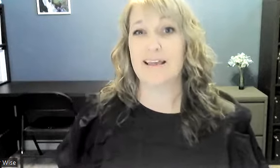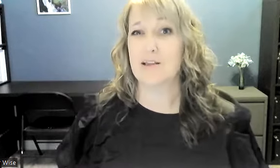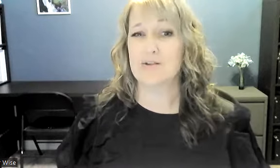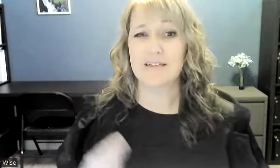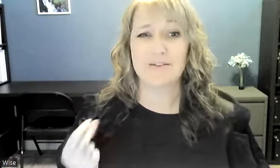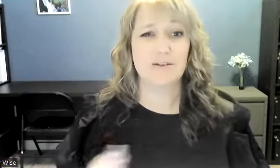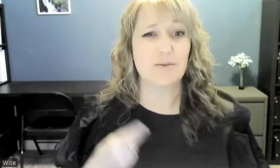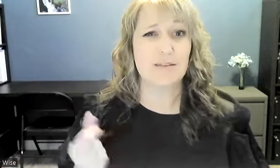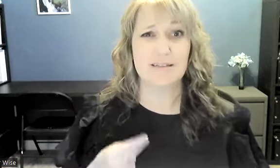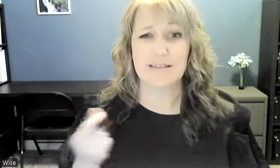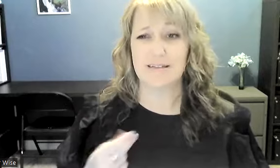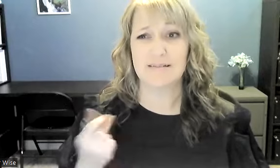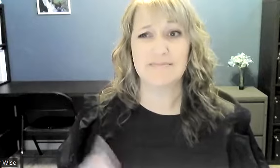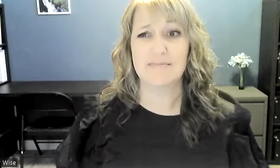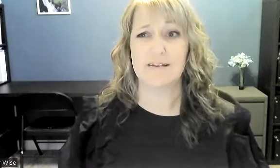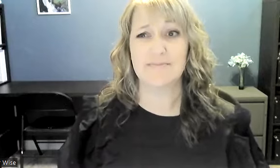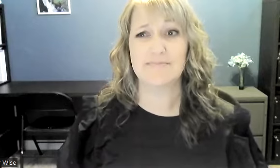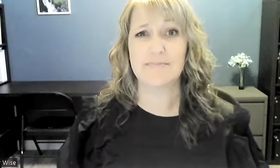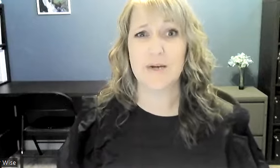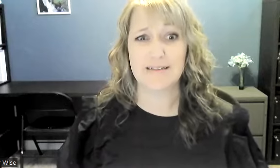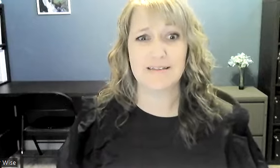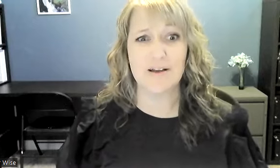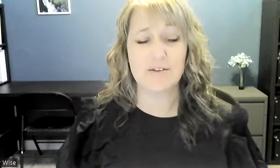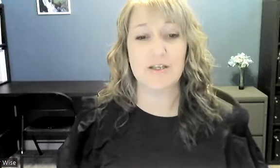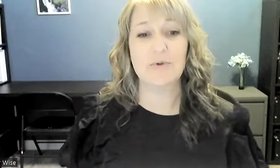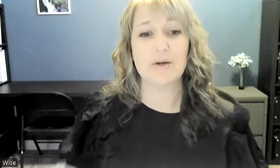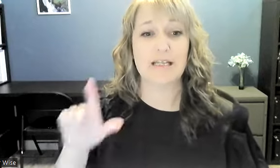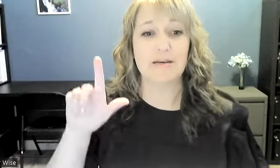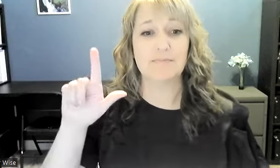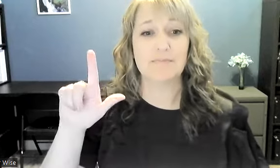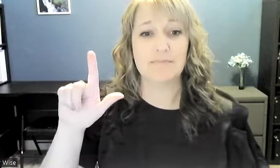Again, loan signs are good ones to practice a lot so you get real quick at them.